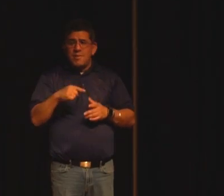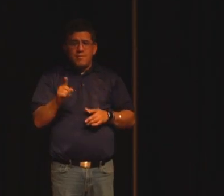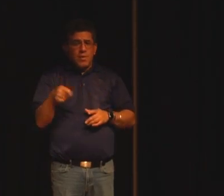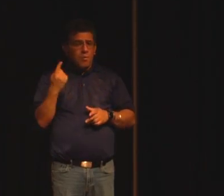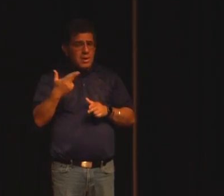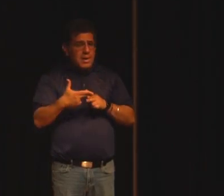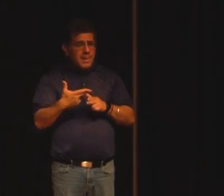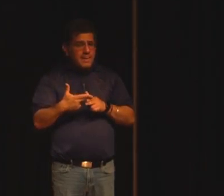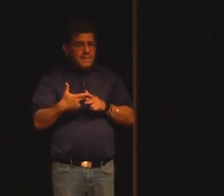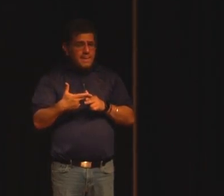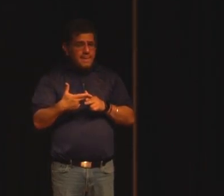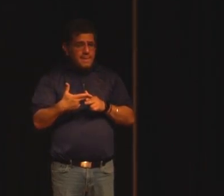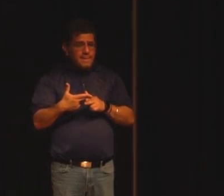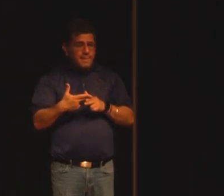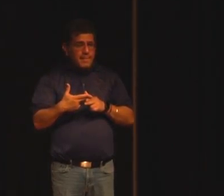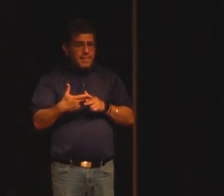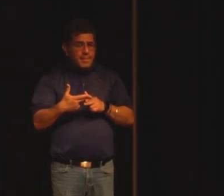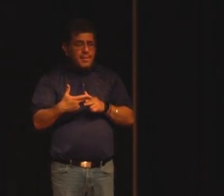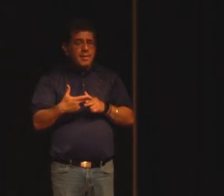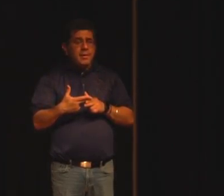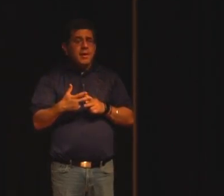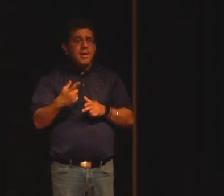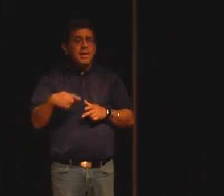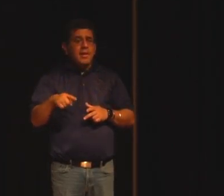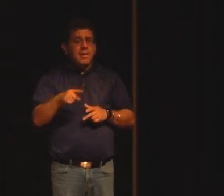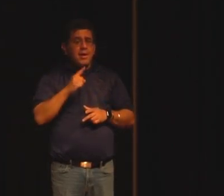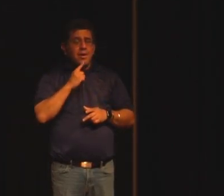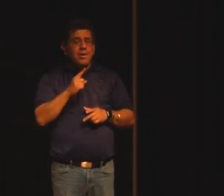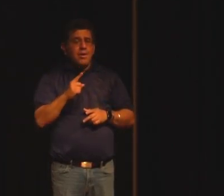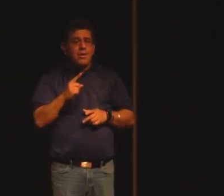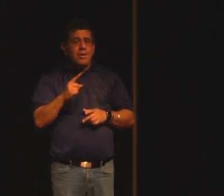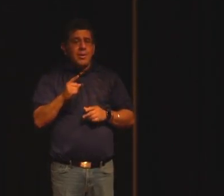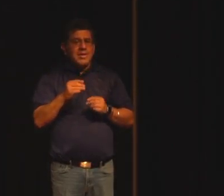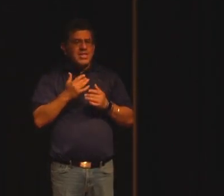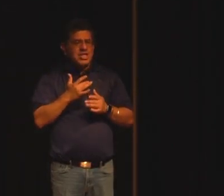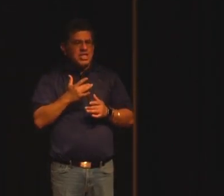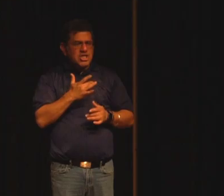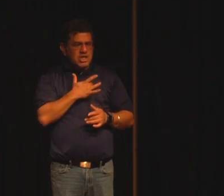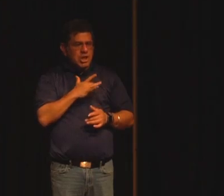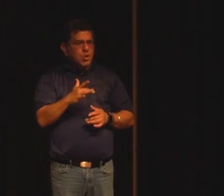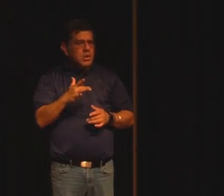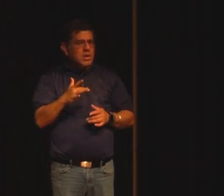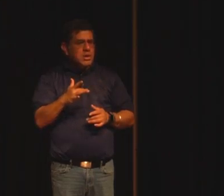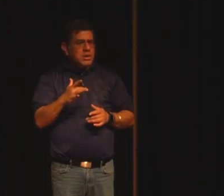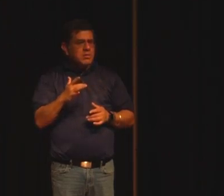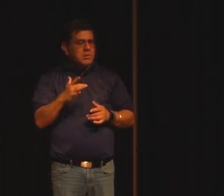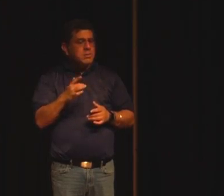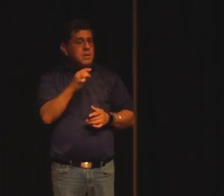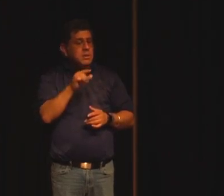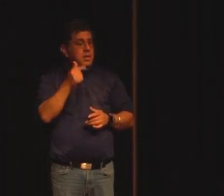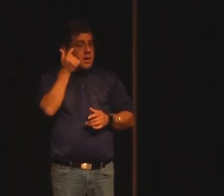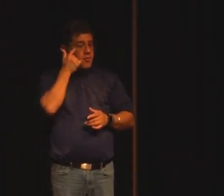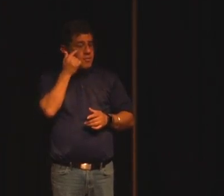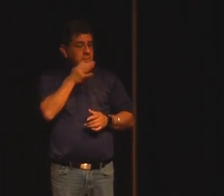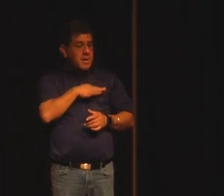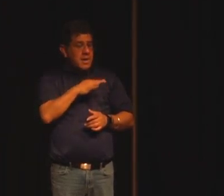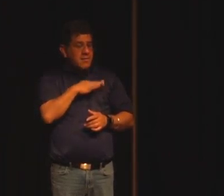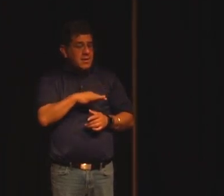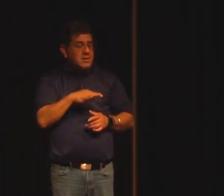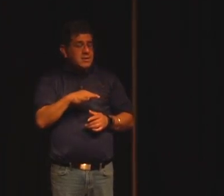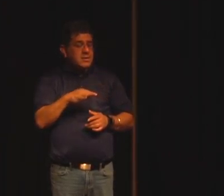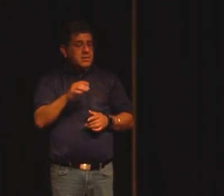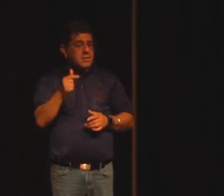one name, and they are generally entitled to government benefits.